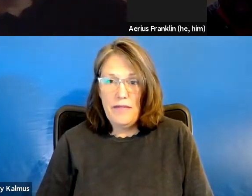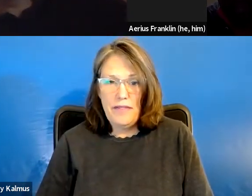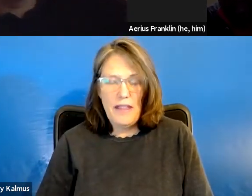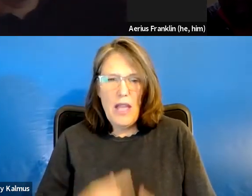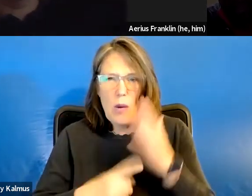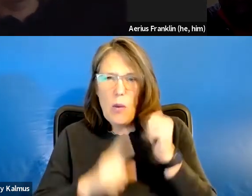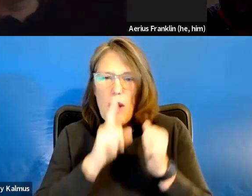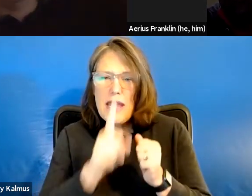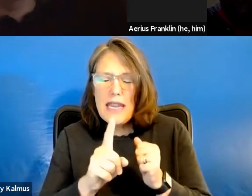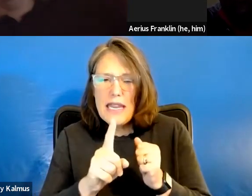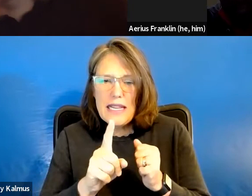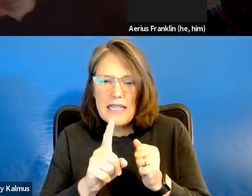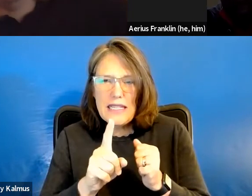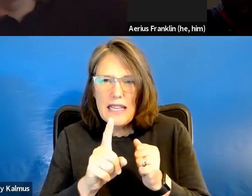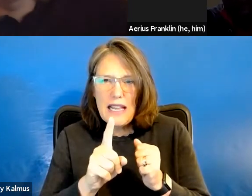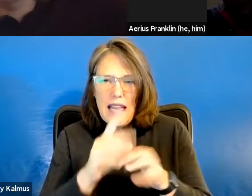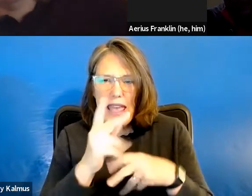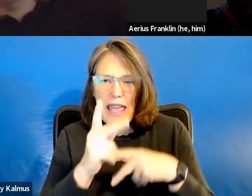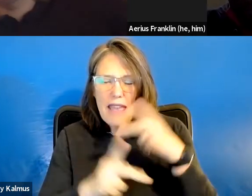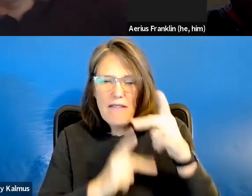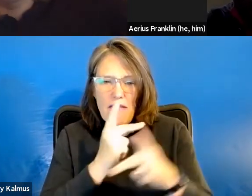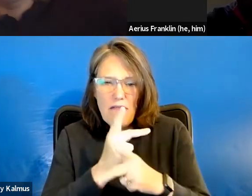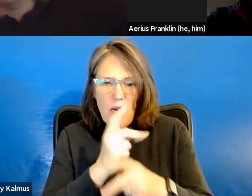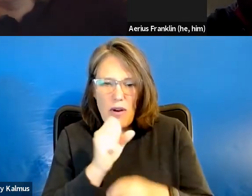What is a form of